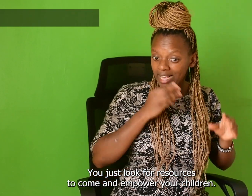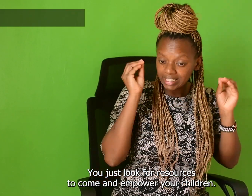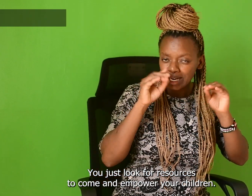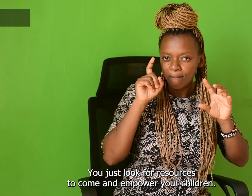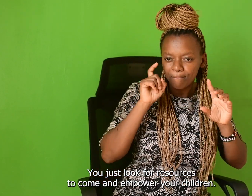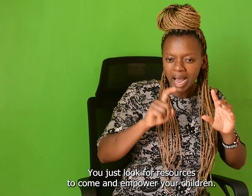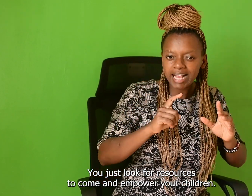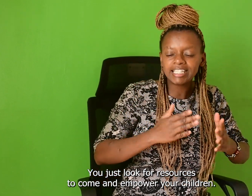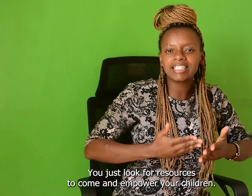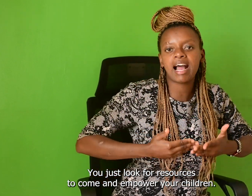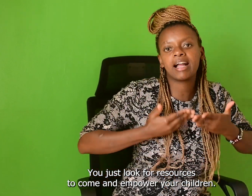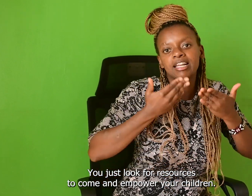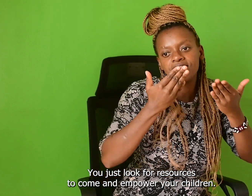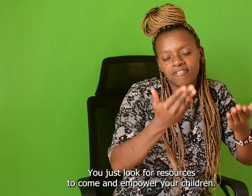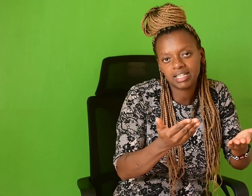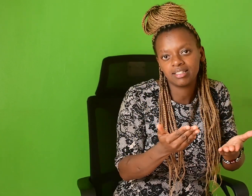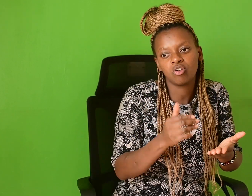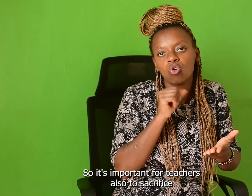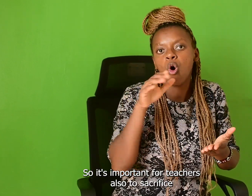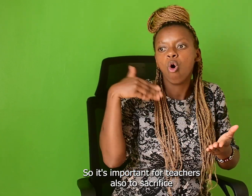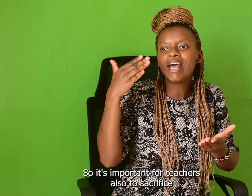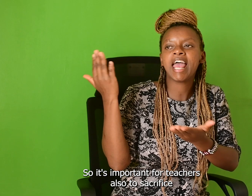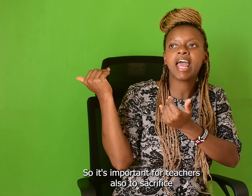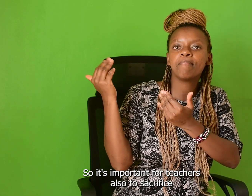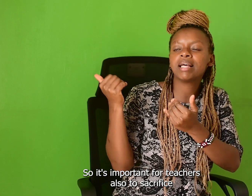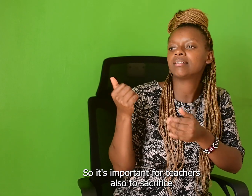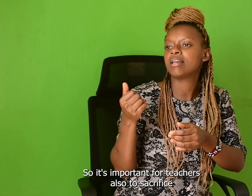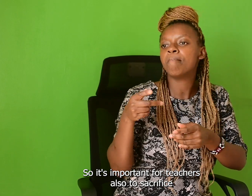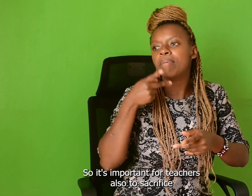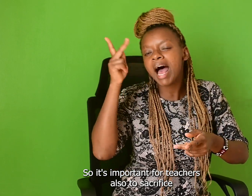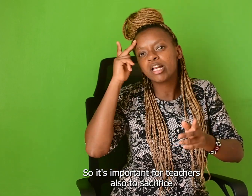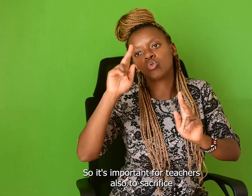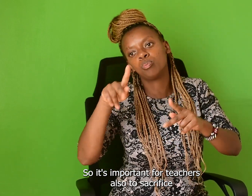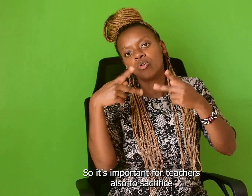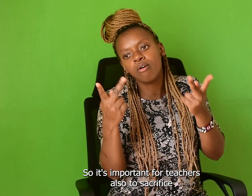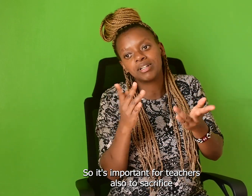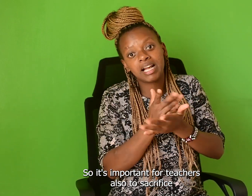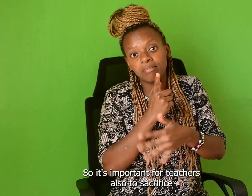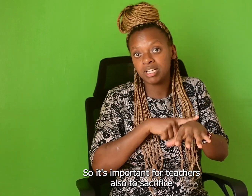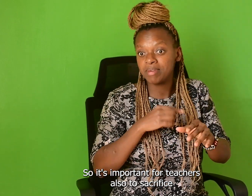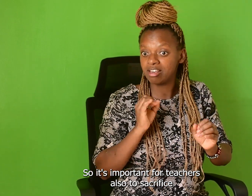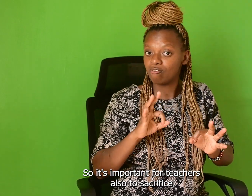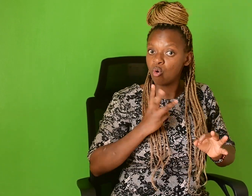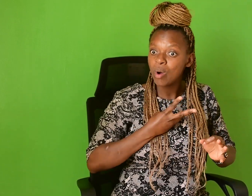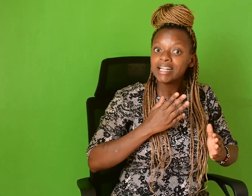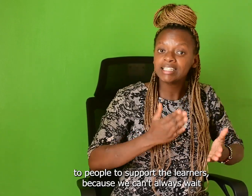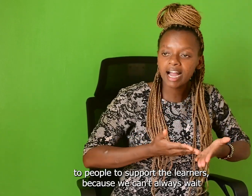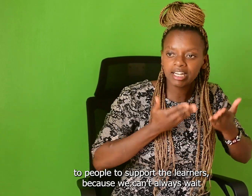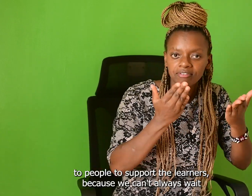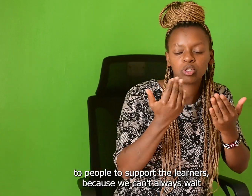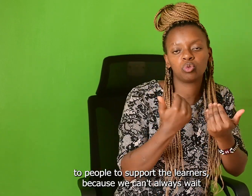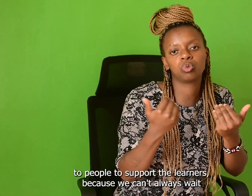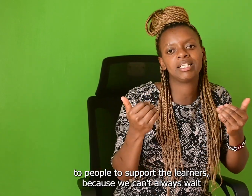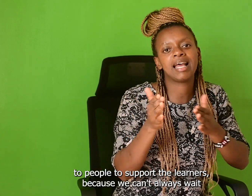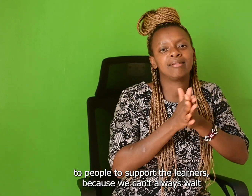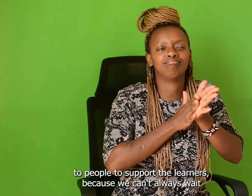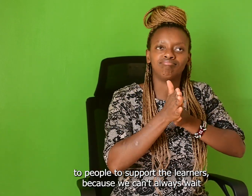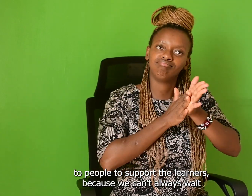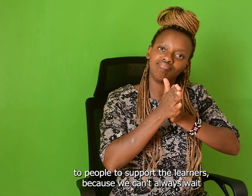resources to come and empower your children. So it's important for teachers also to sacrifice to be able to support the learners, because we